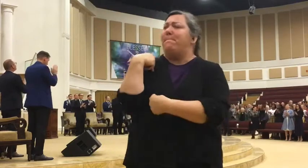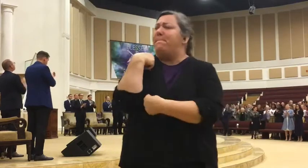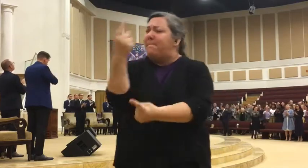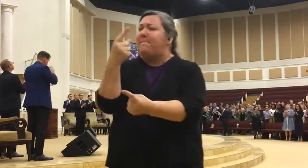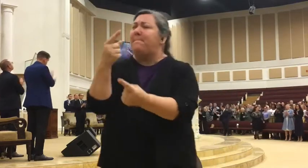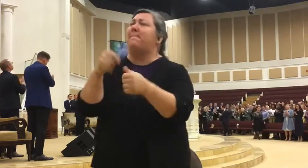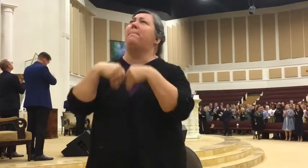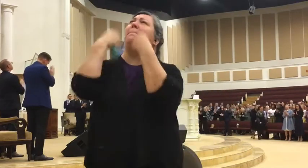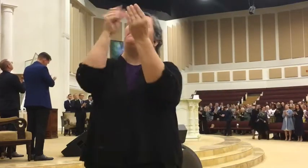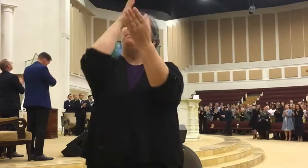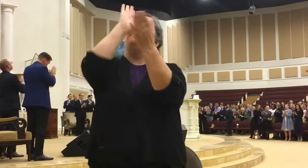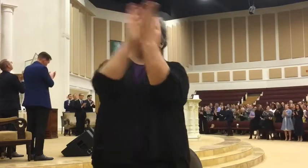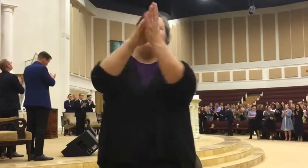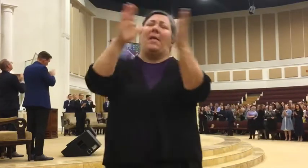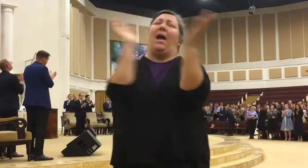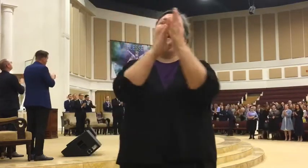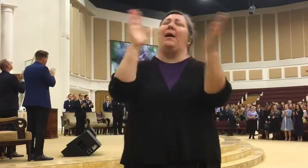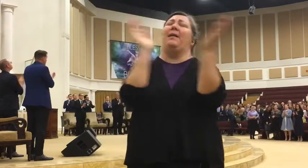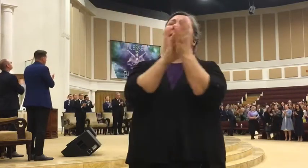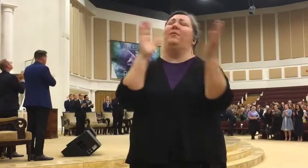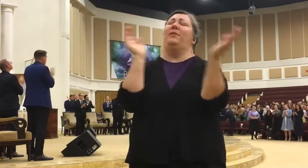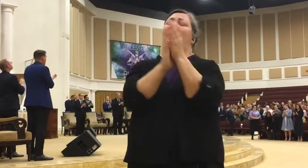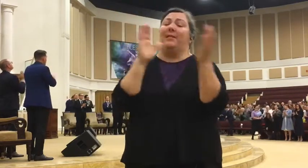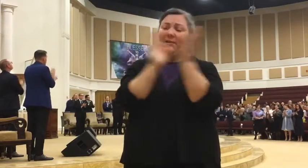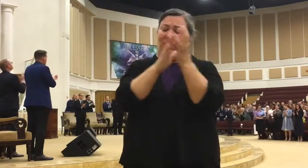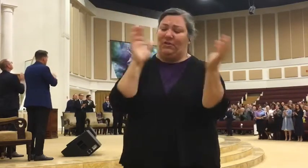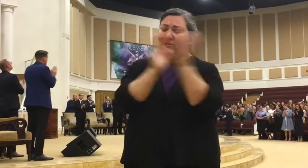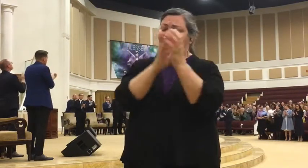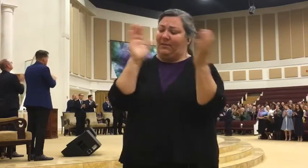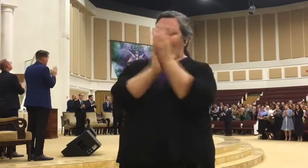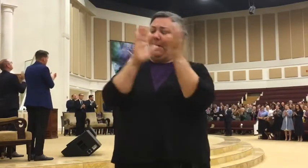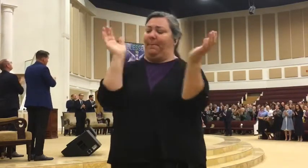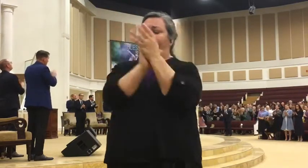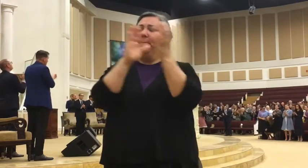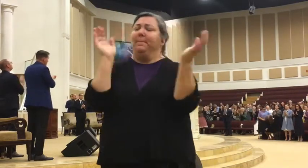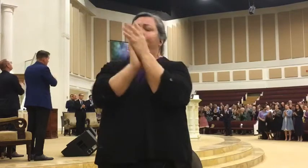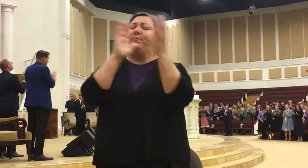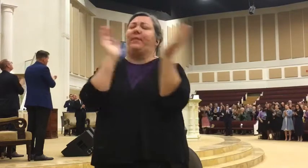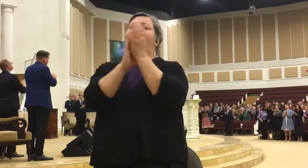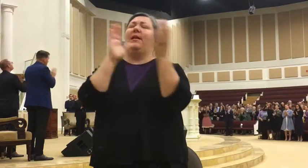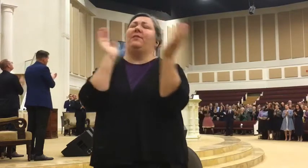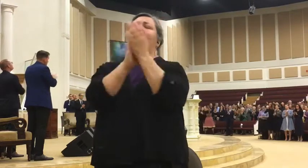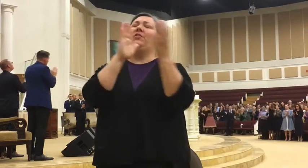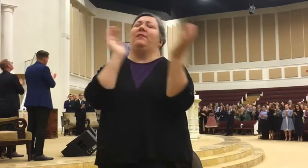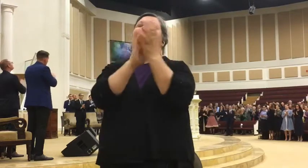all night?